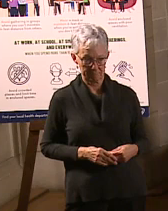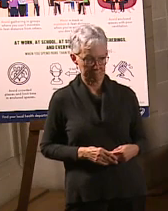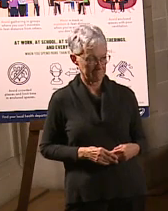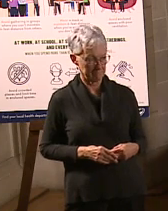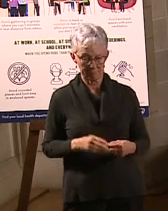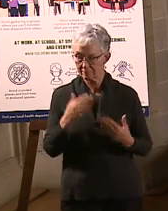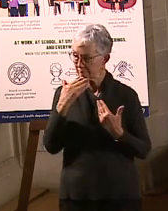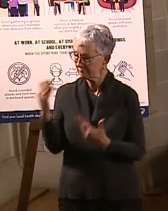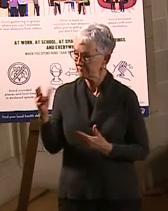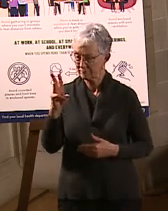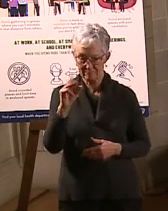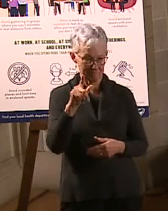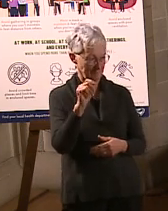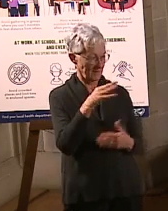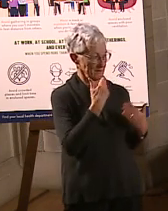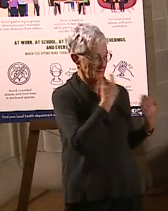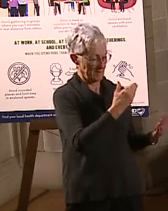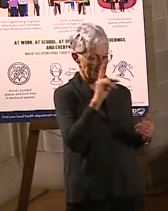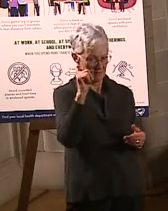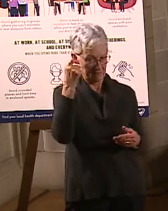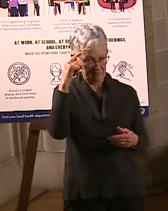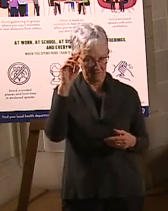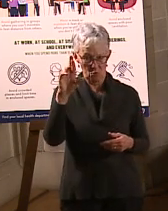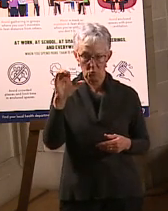Thank you, Walter, and thank you, Governor Ricketts.